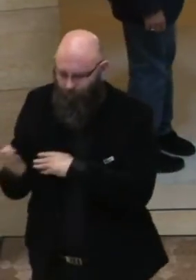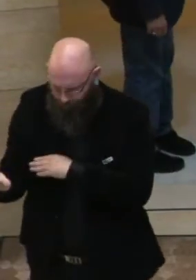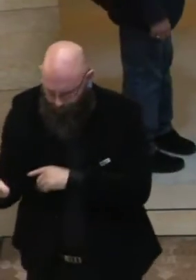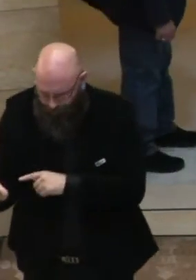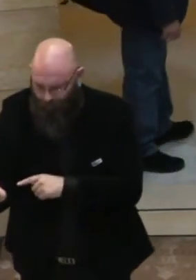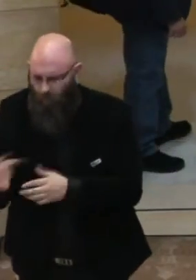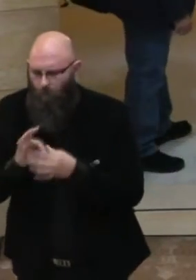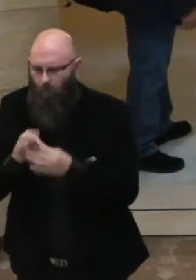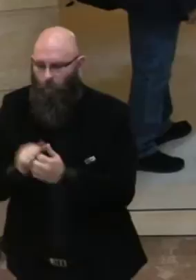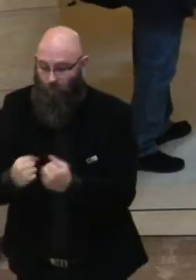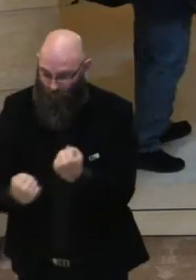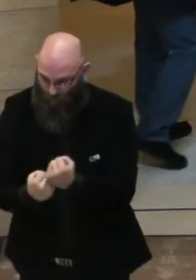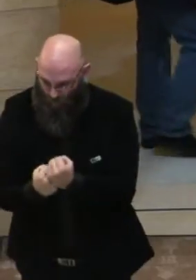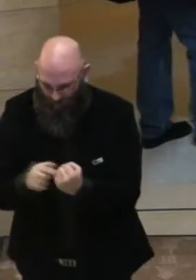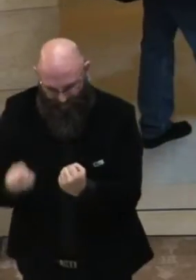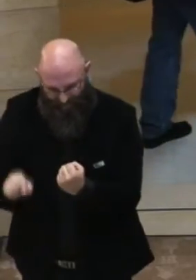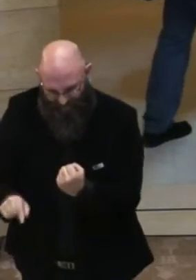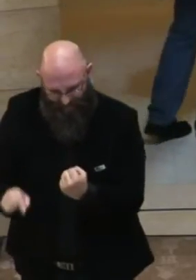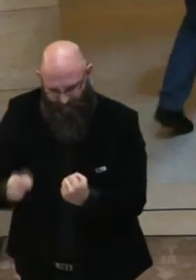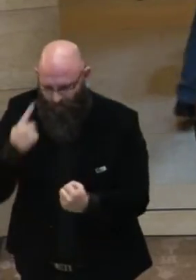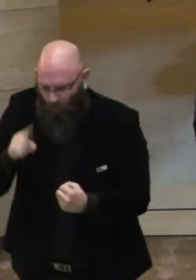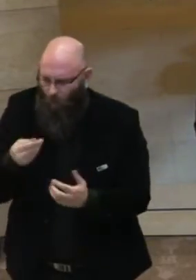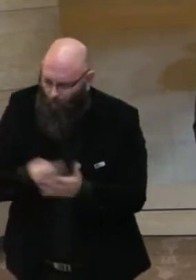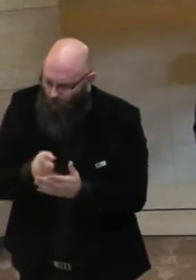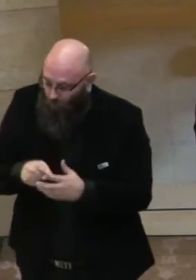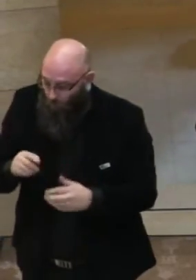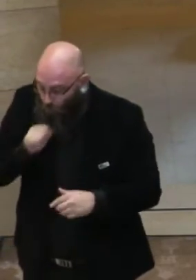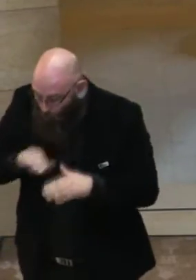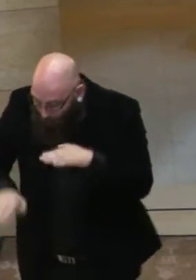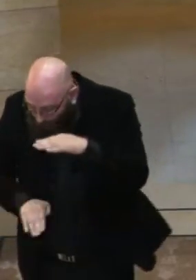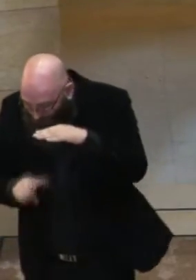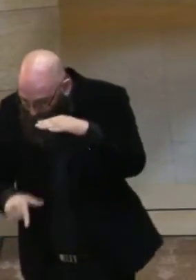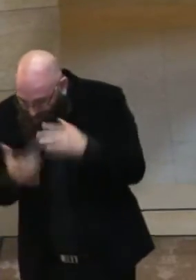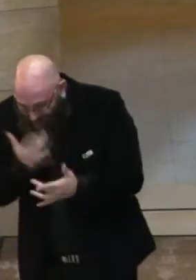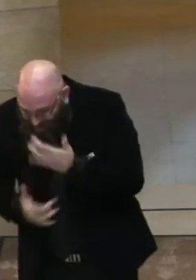this inequality by introducing money at the bottom of the wealth pyramid